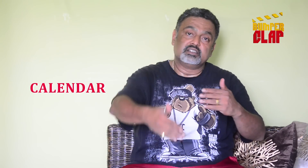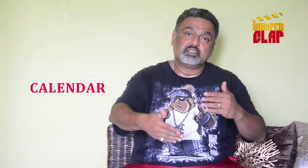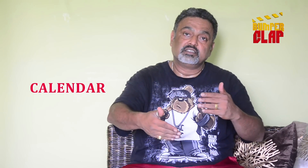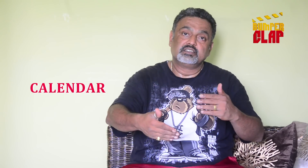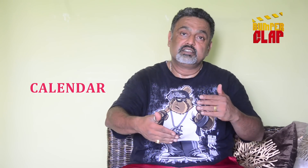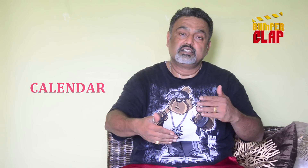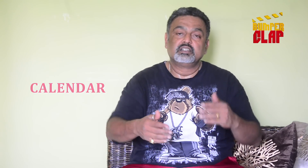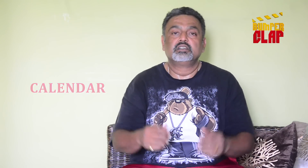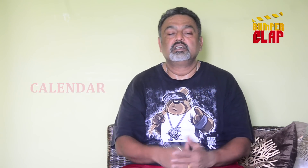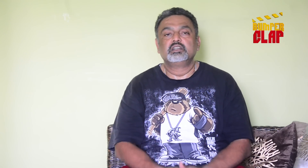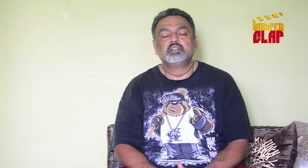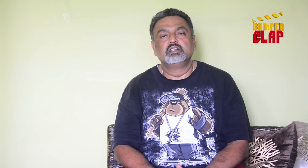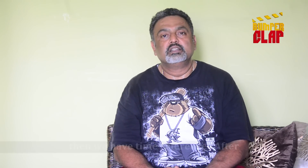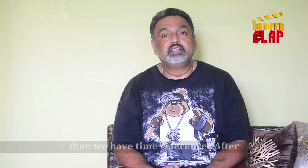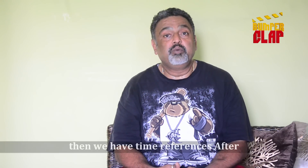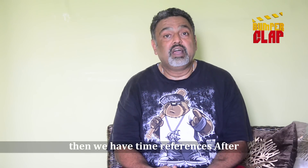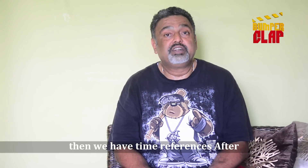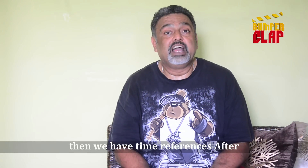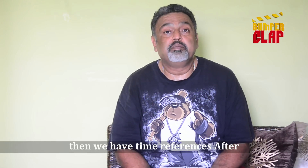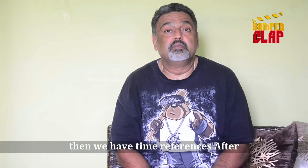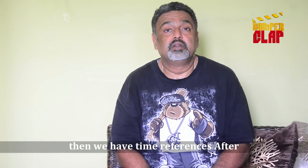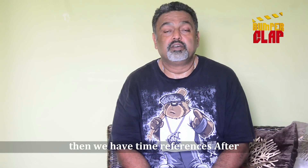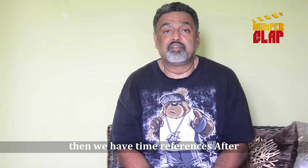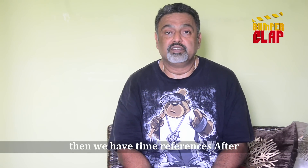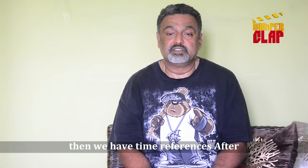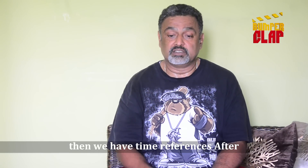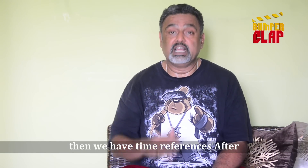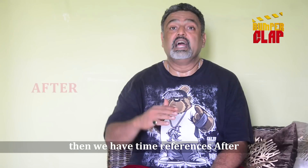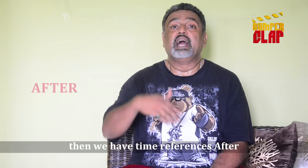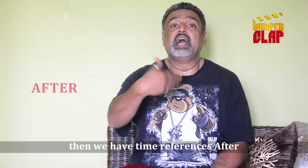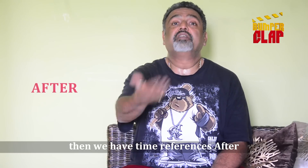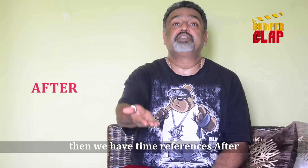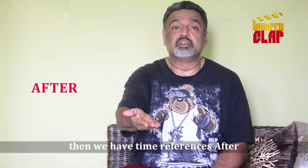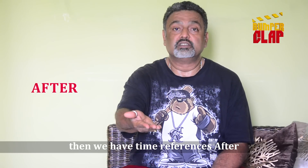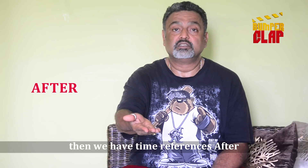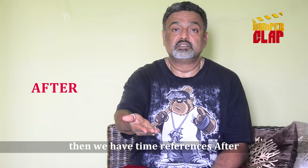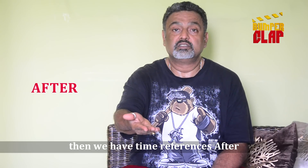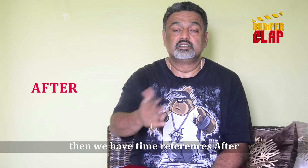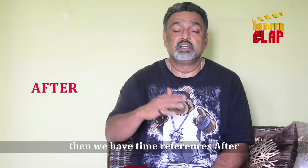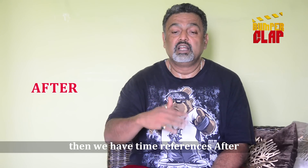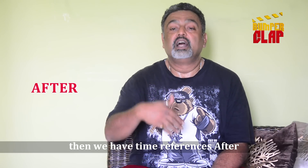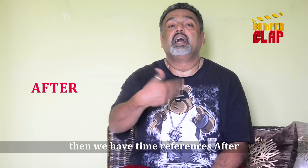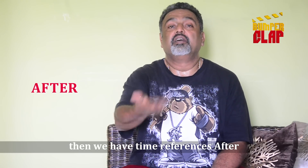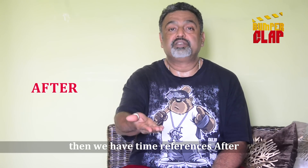then we have time references after after